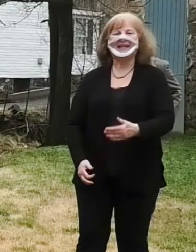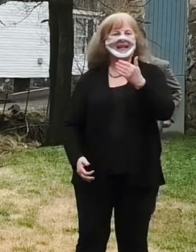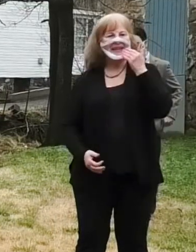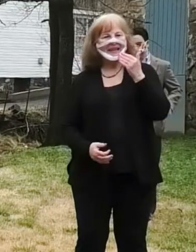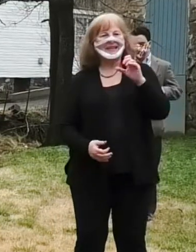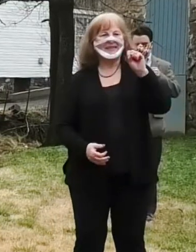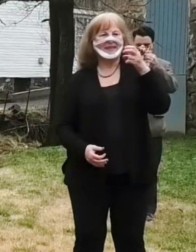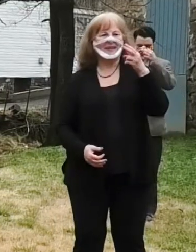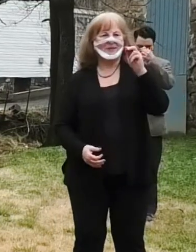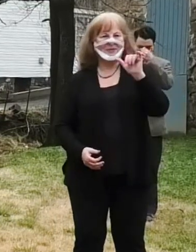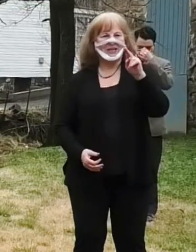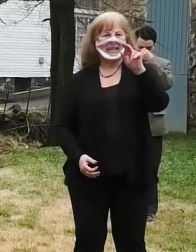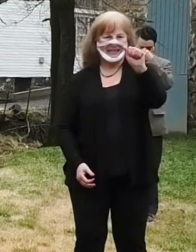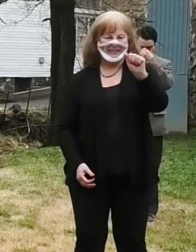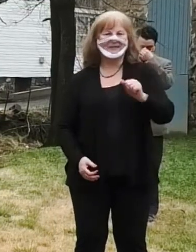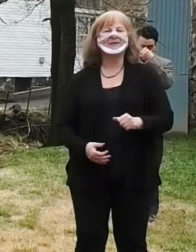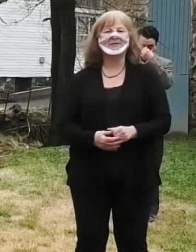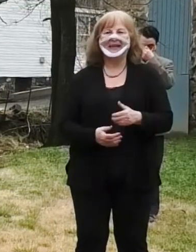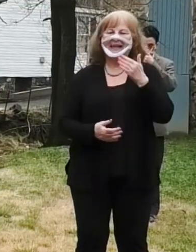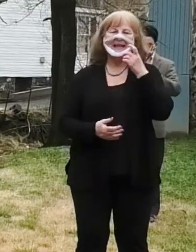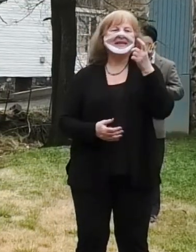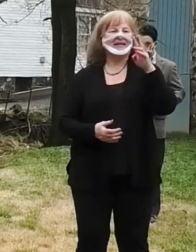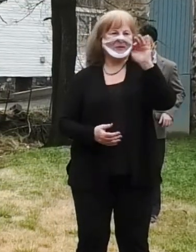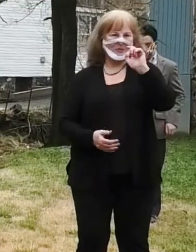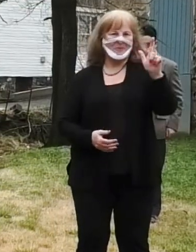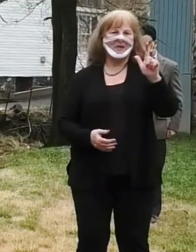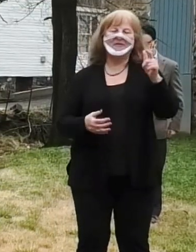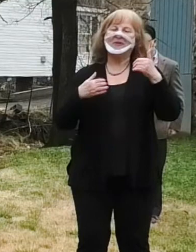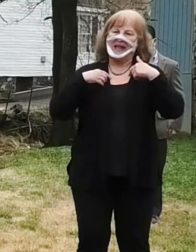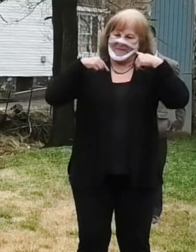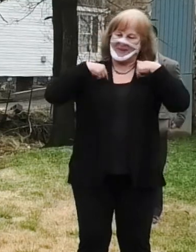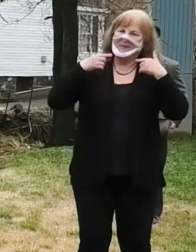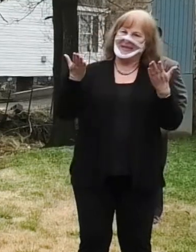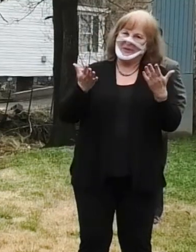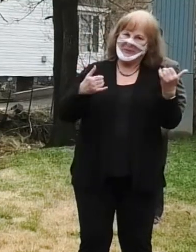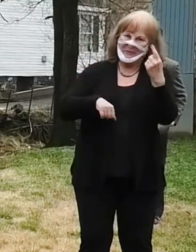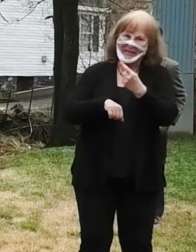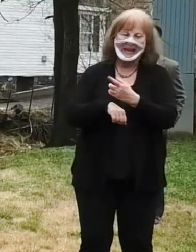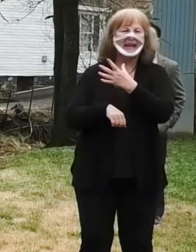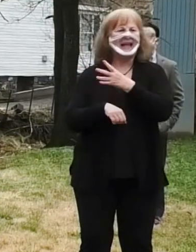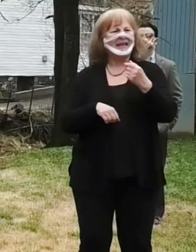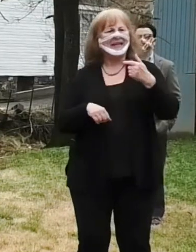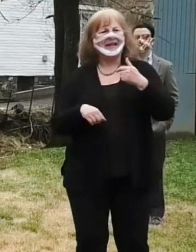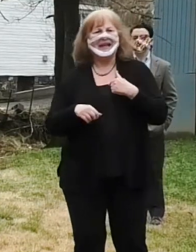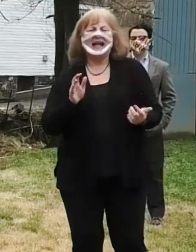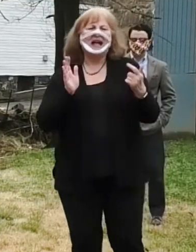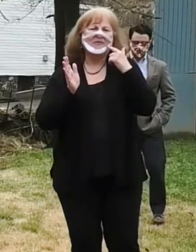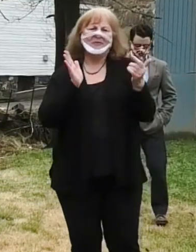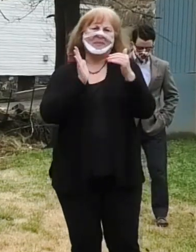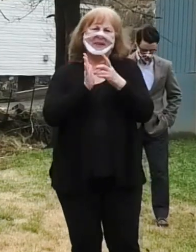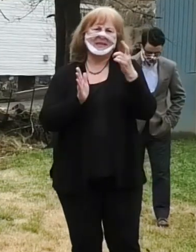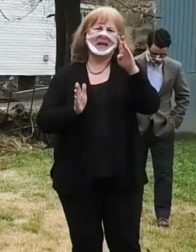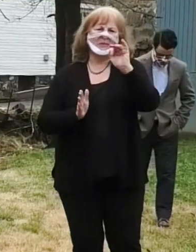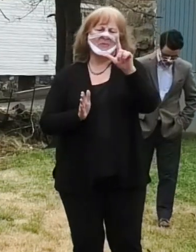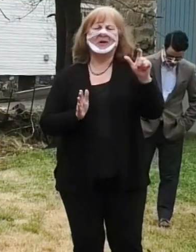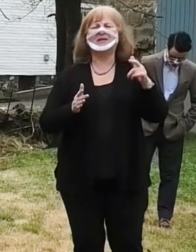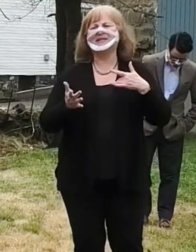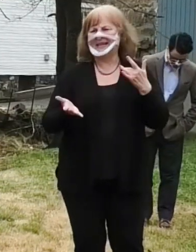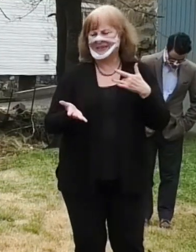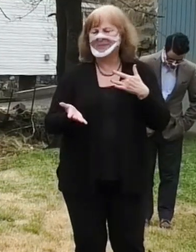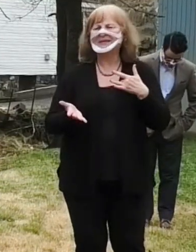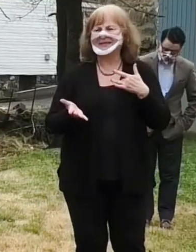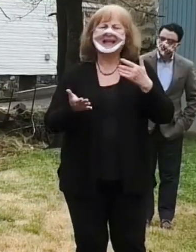Thank you, Shaina. Thank you, Dr. Ball, for having me today. And I echo Dr. Ball's sentiments. Thank you